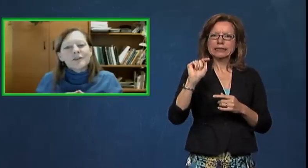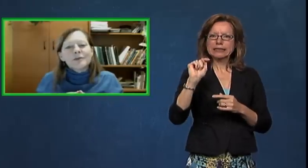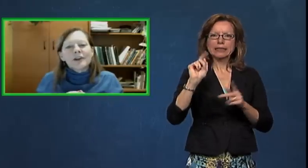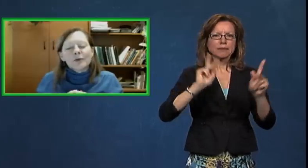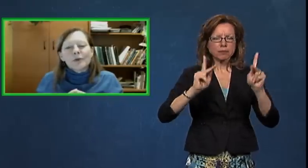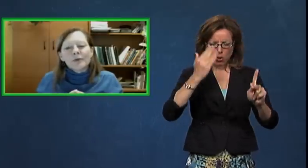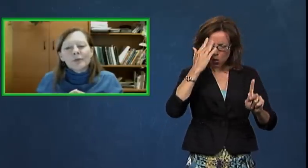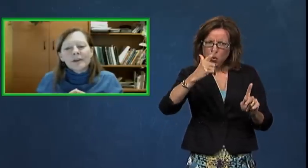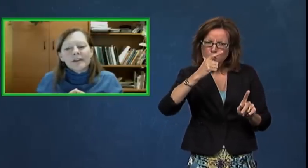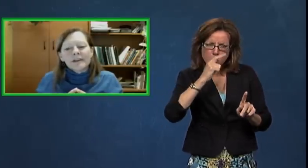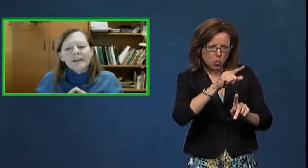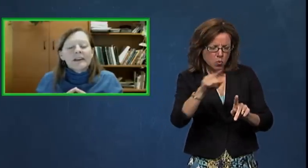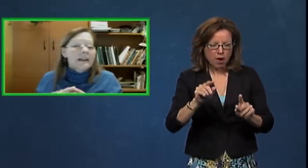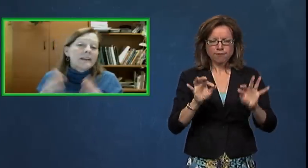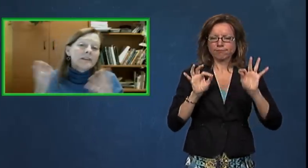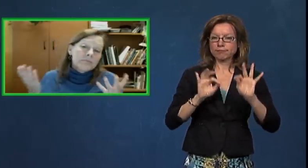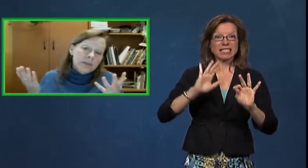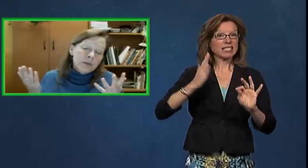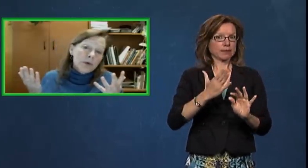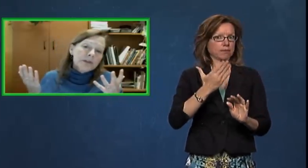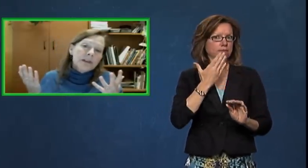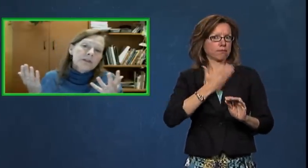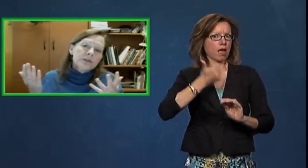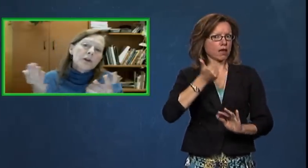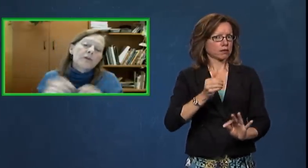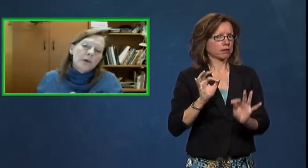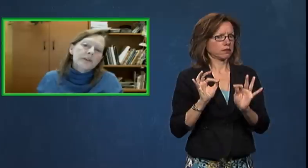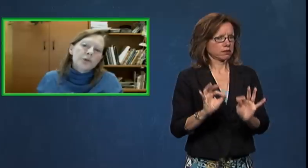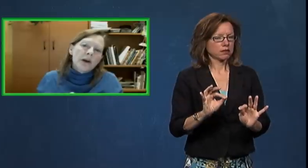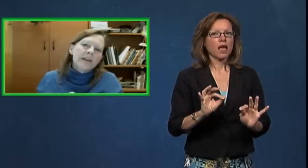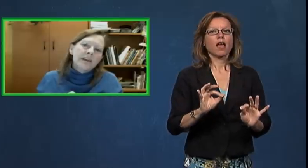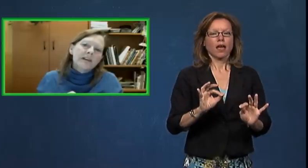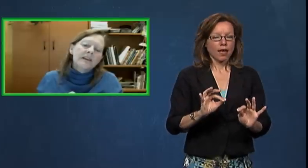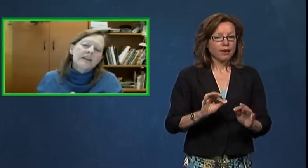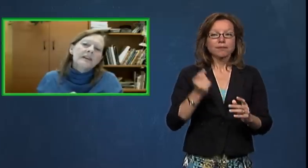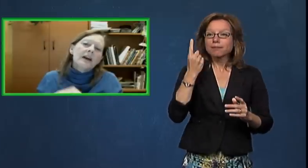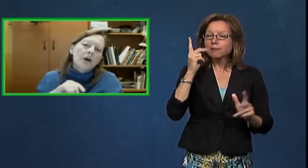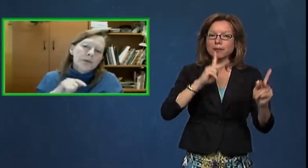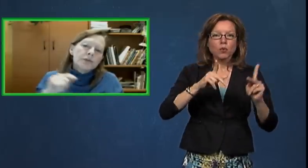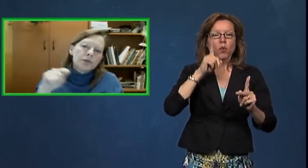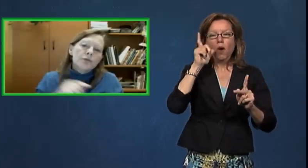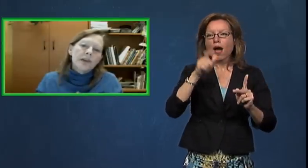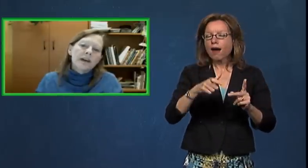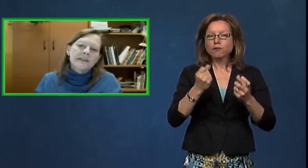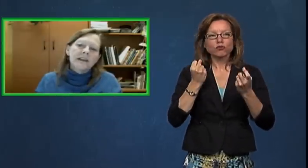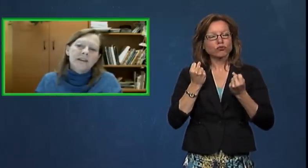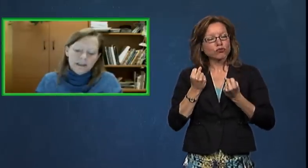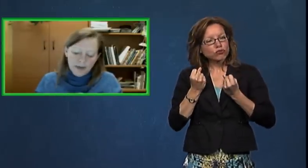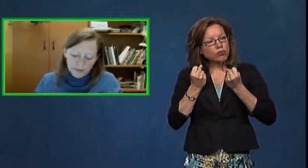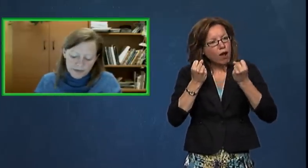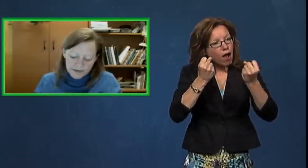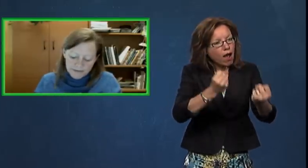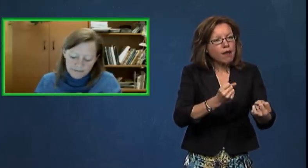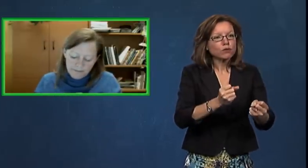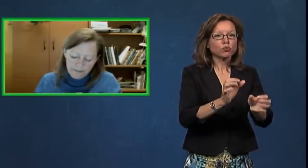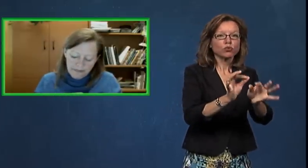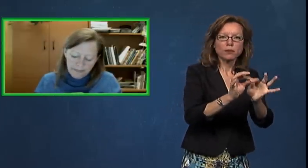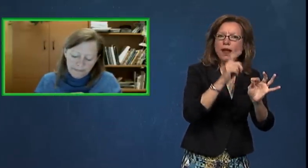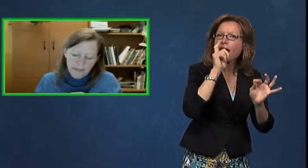it seems like a win-win. And in most cases, avoids driving out to that satellite